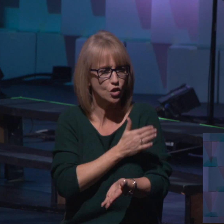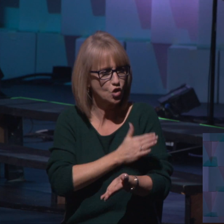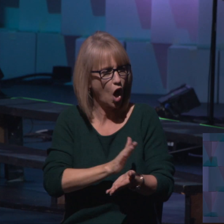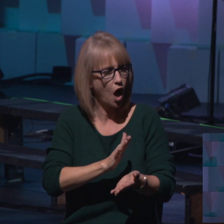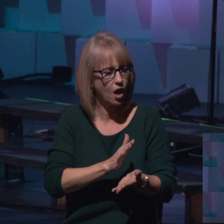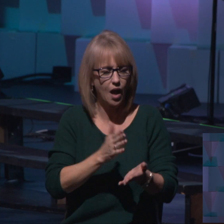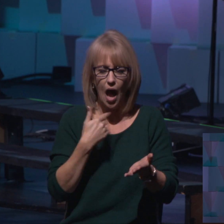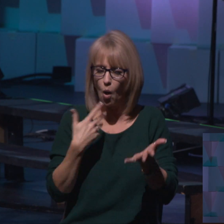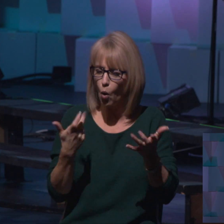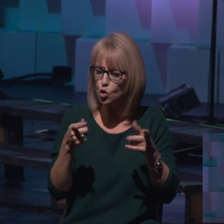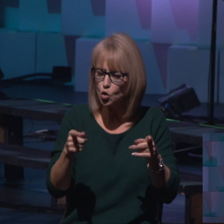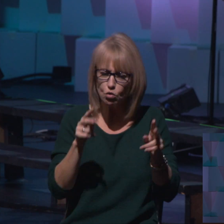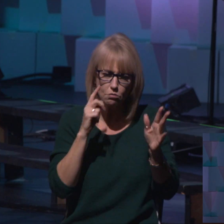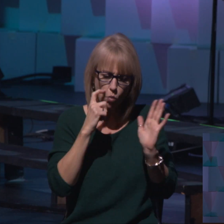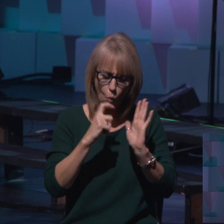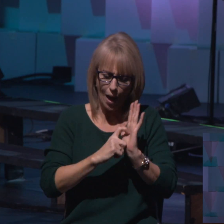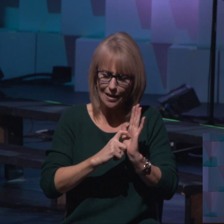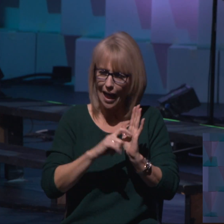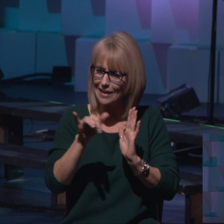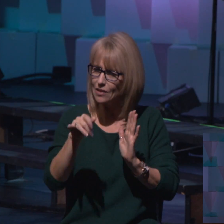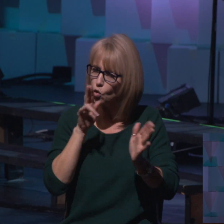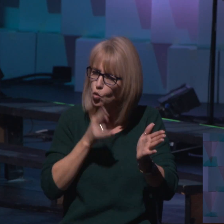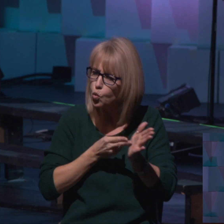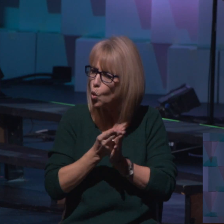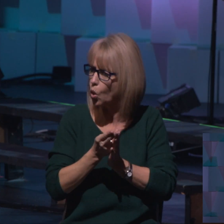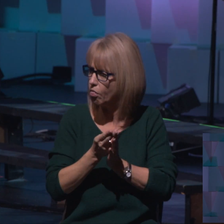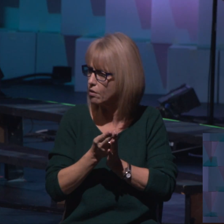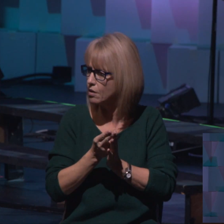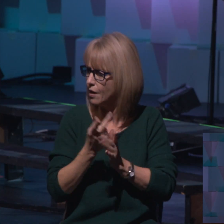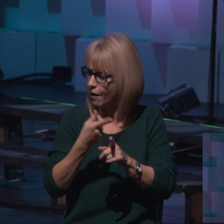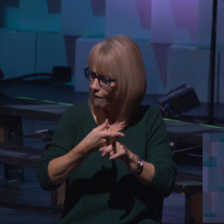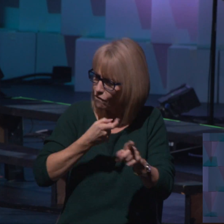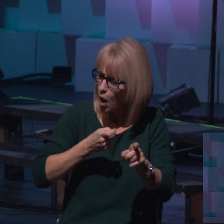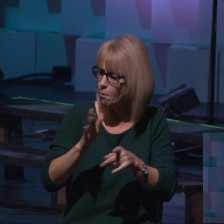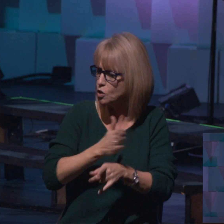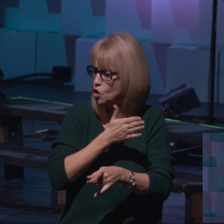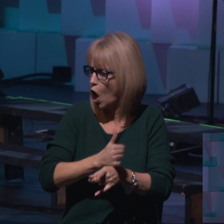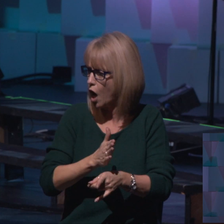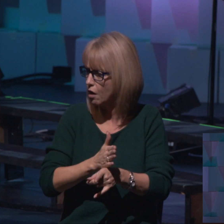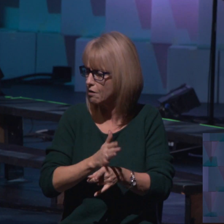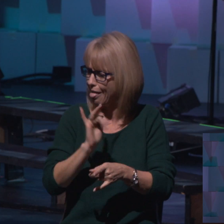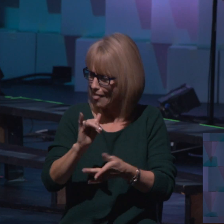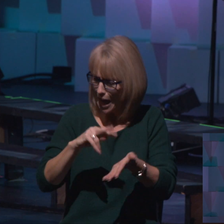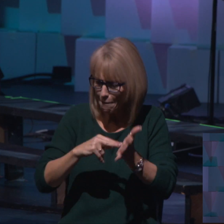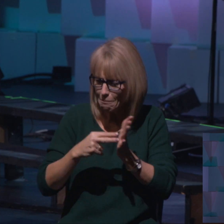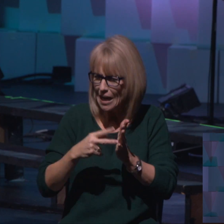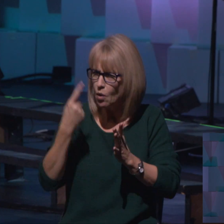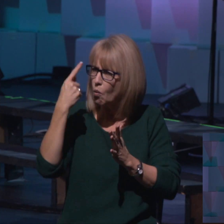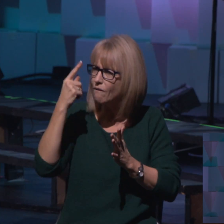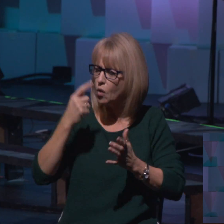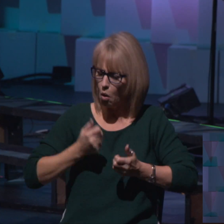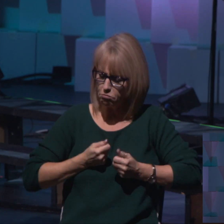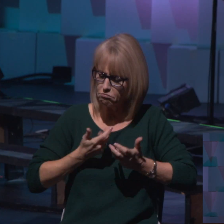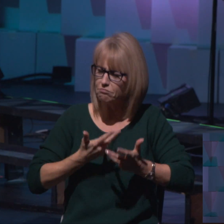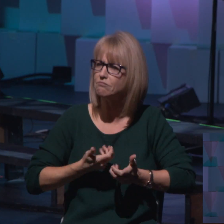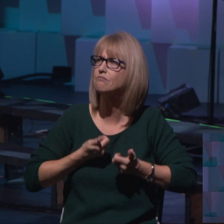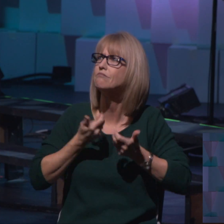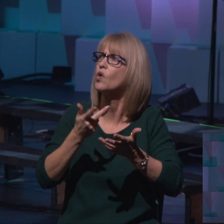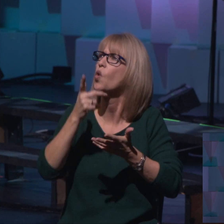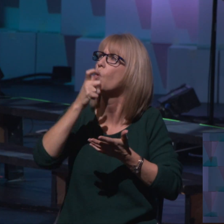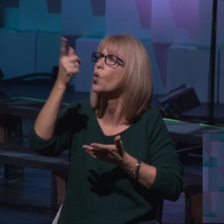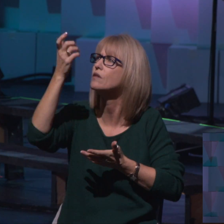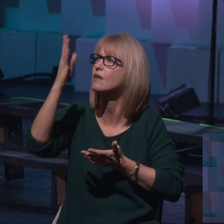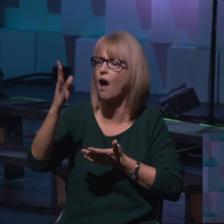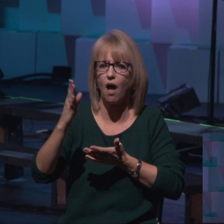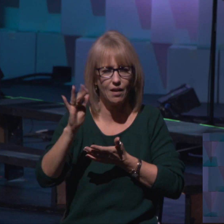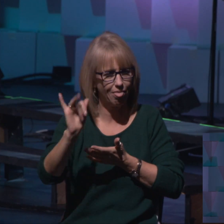this song and realize what Christmas worship is about. It's an expression of what God is doing in our hearts and who God is. So if you open